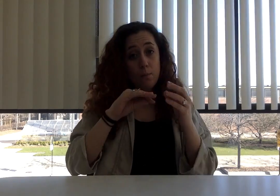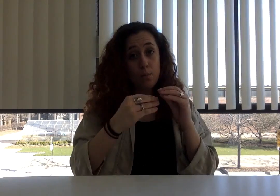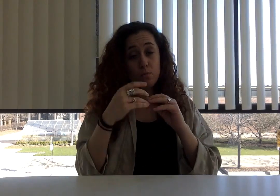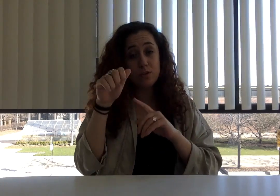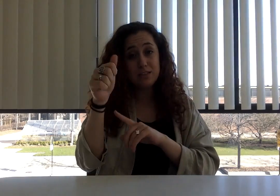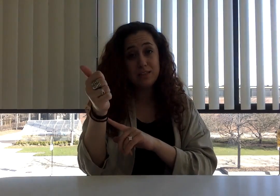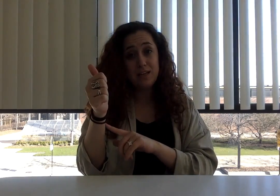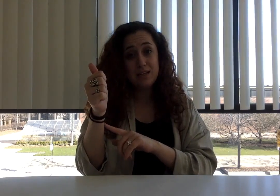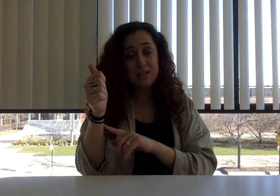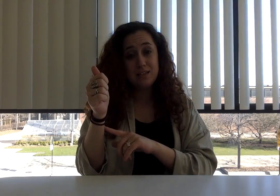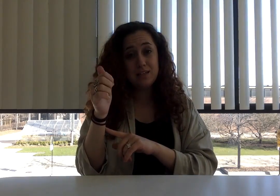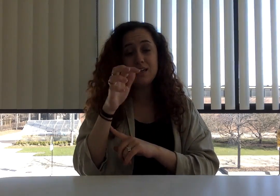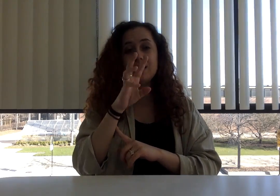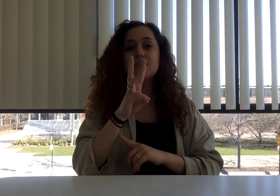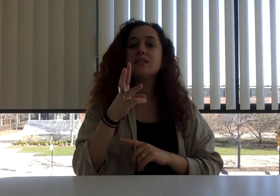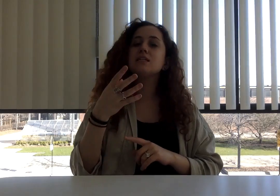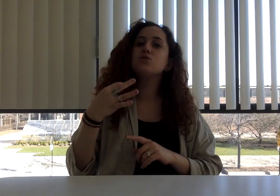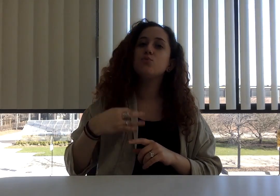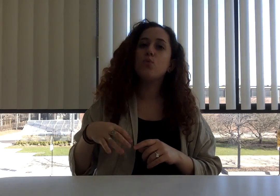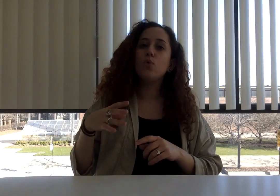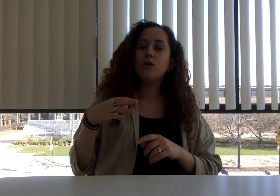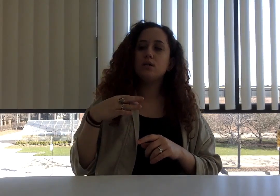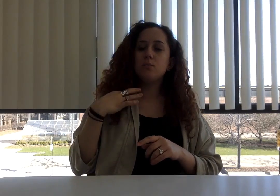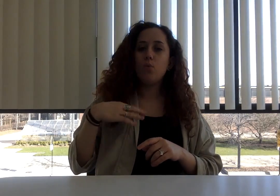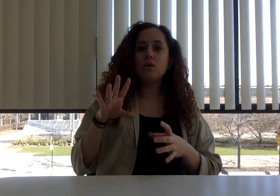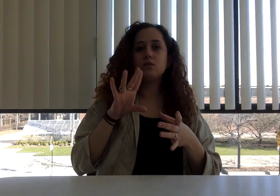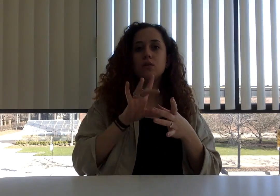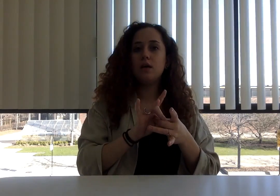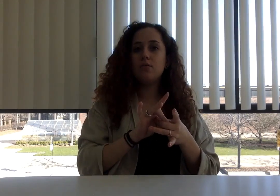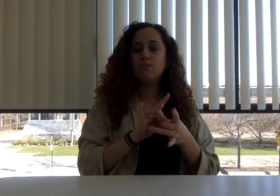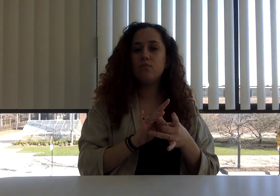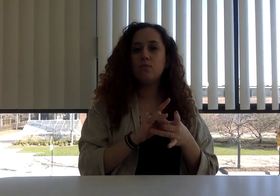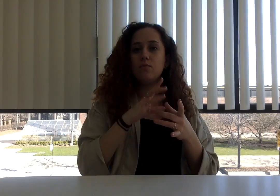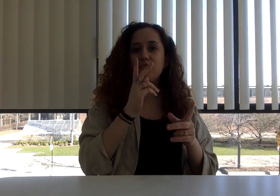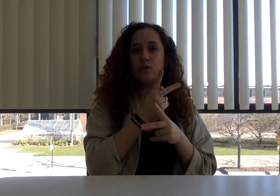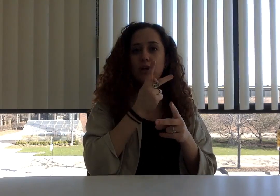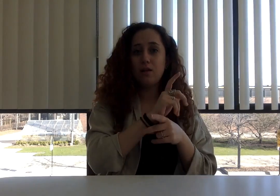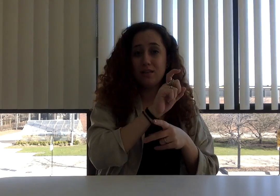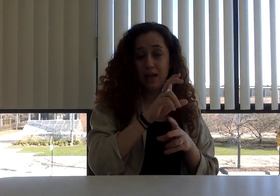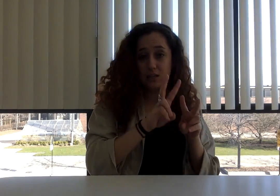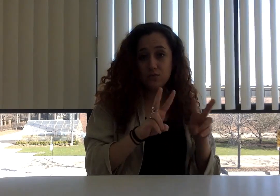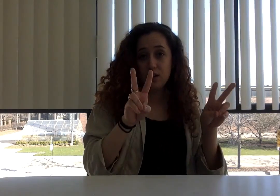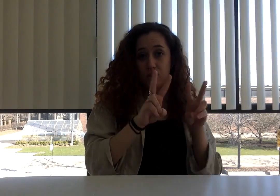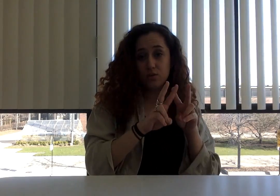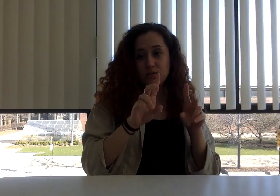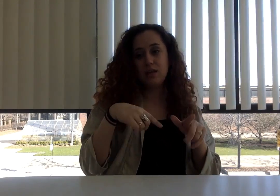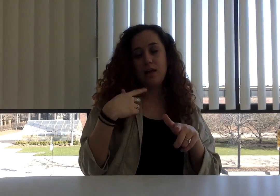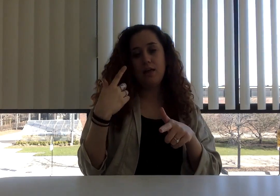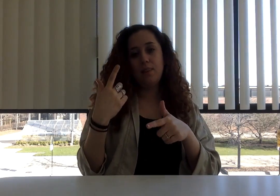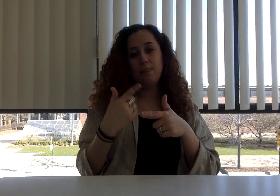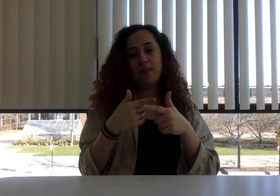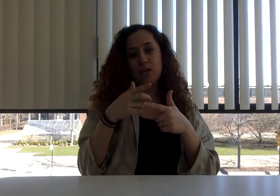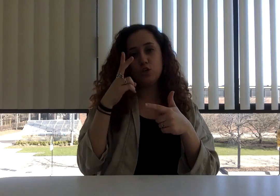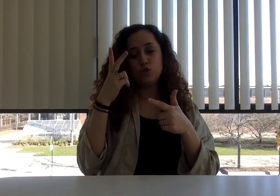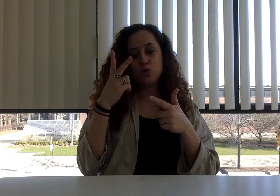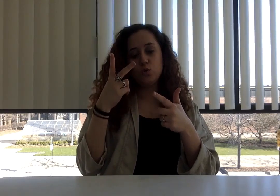from finding the x values, and 2 points each for showing me